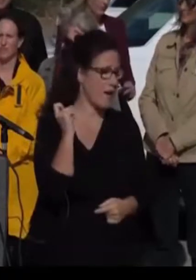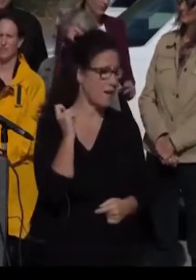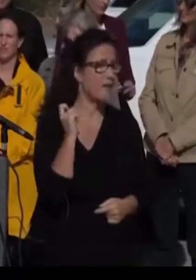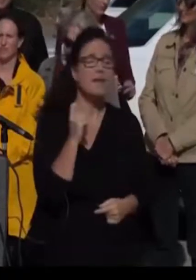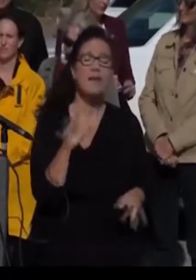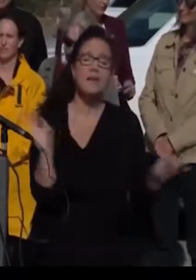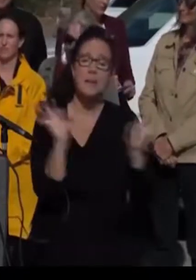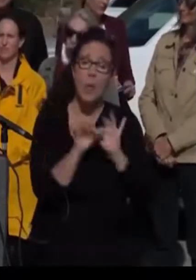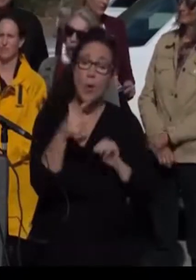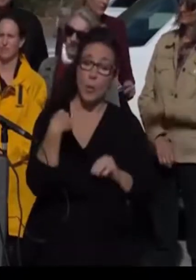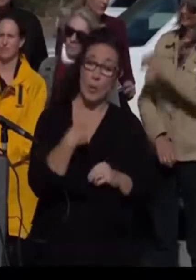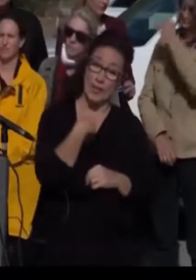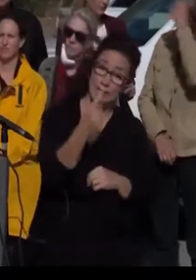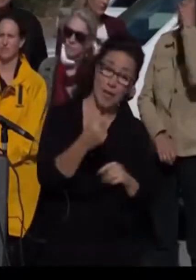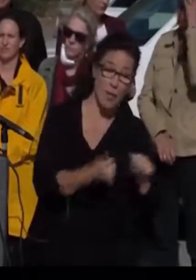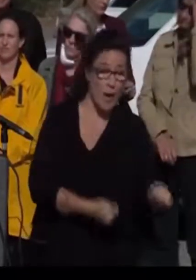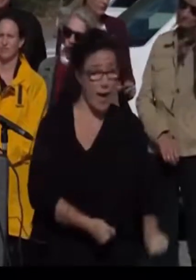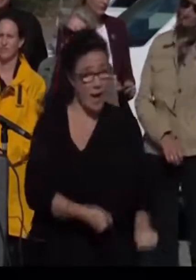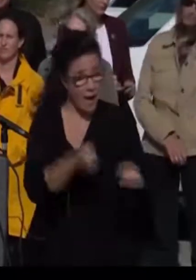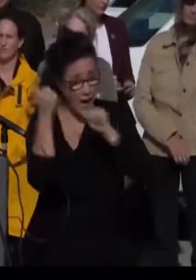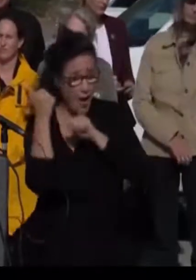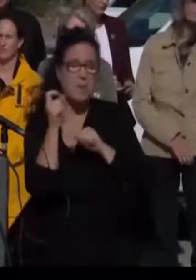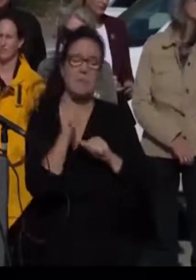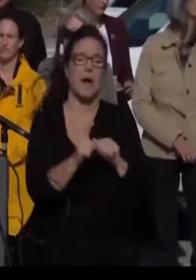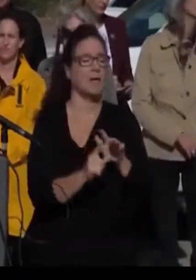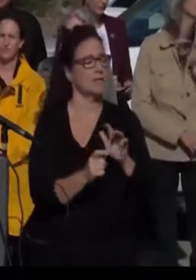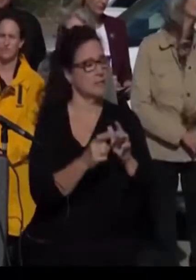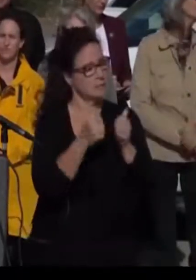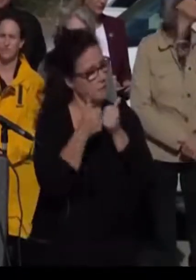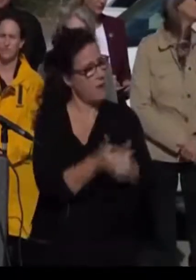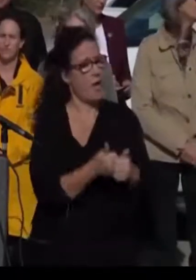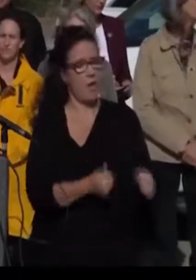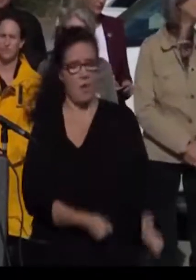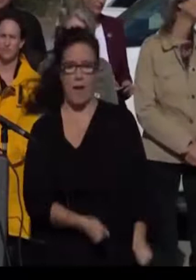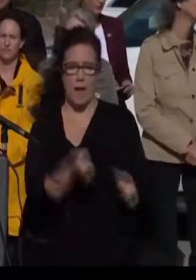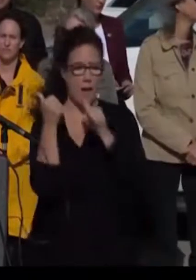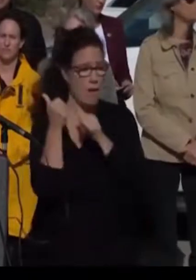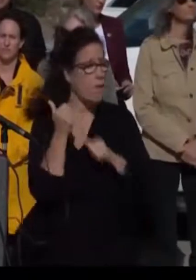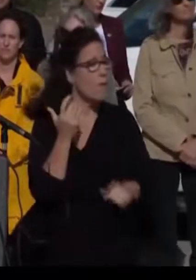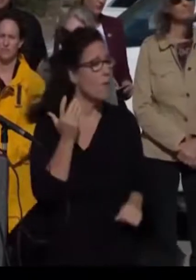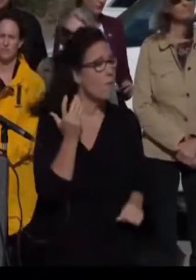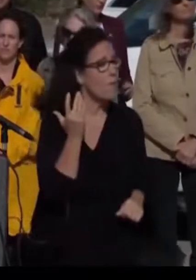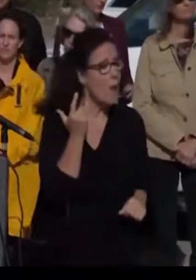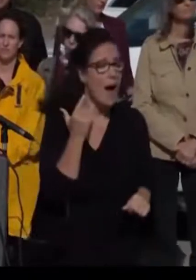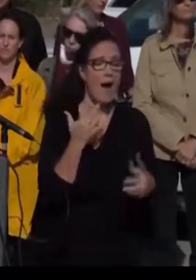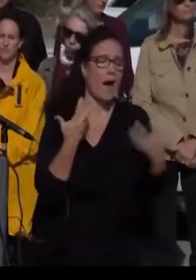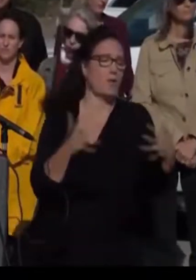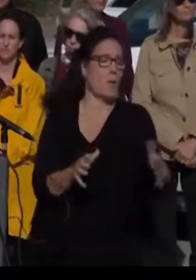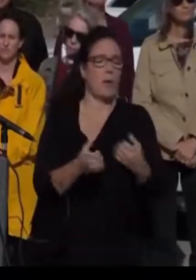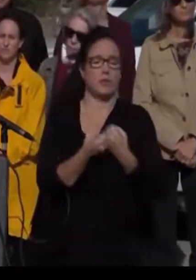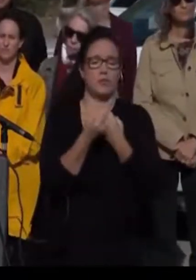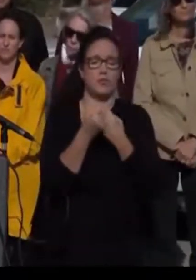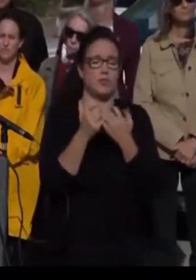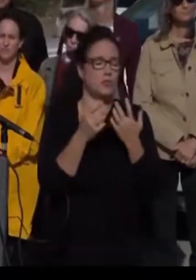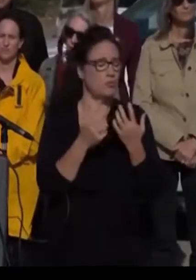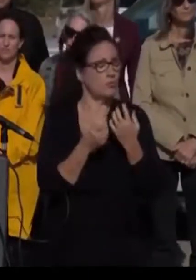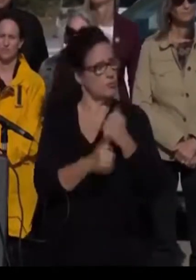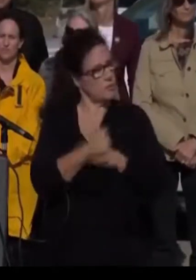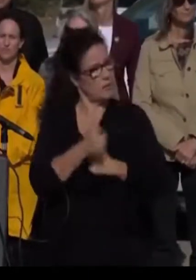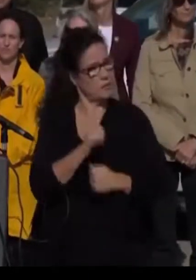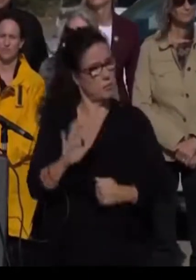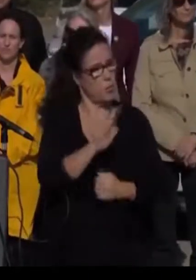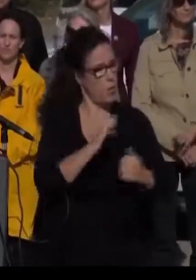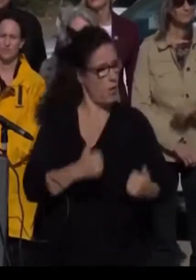homes to try and defend them. Please leave that to us. Please do not put your lives at risk. We want to be able to go in